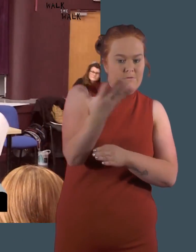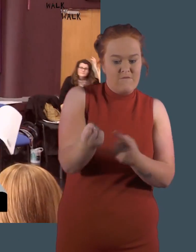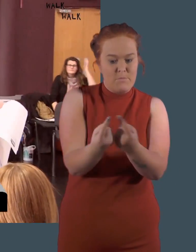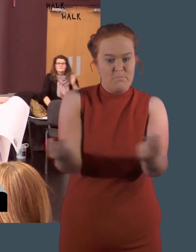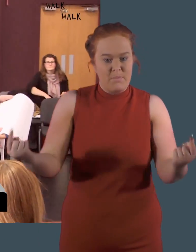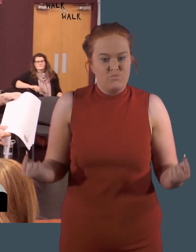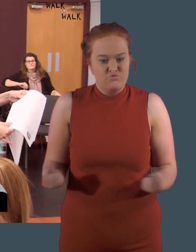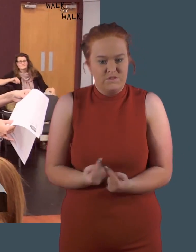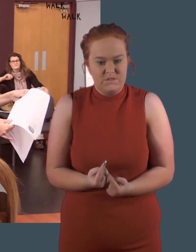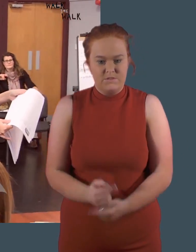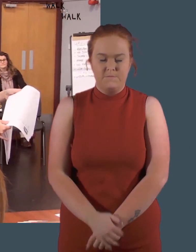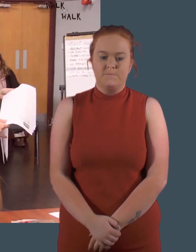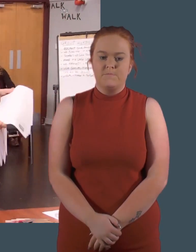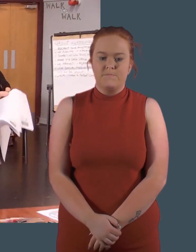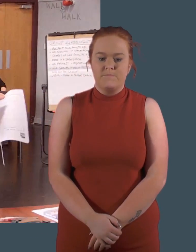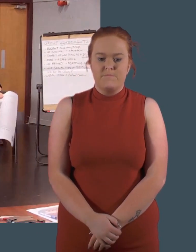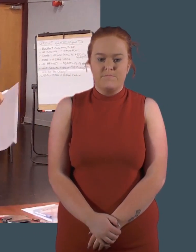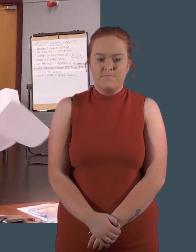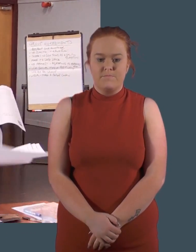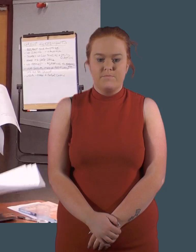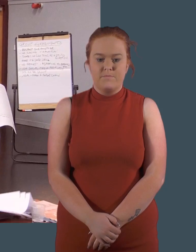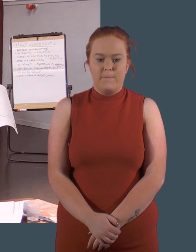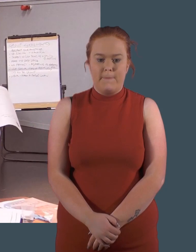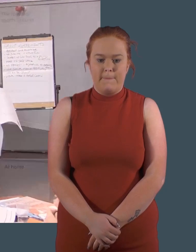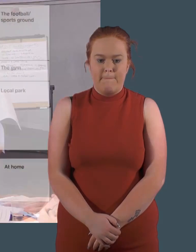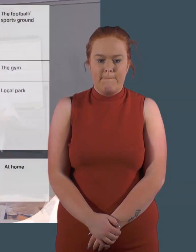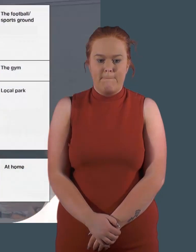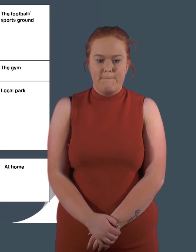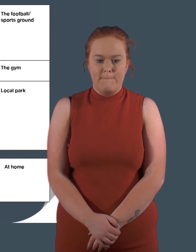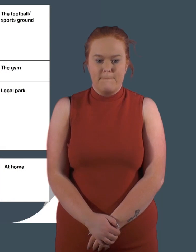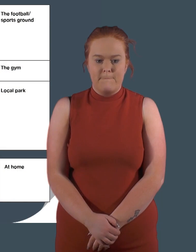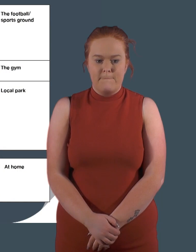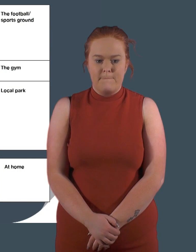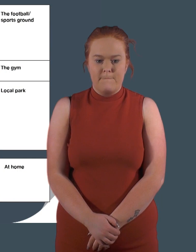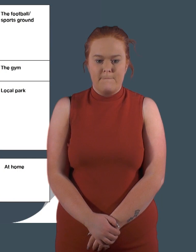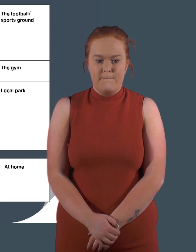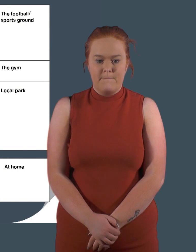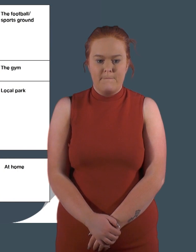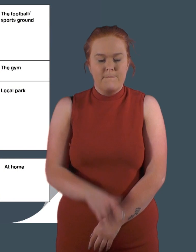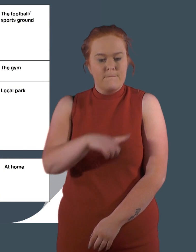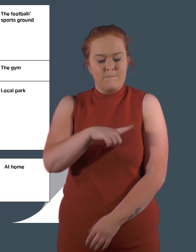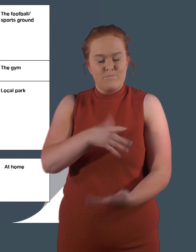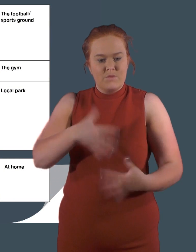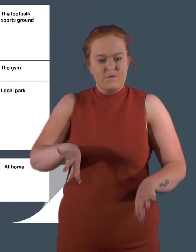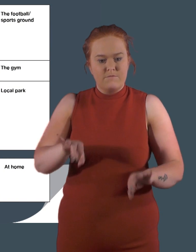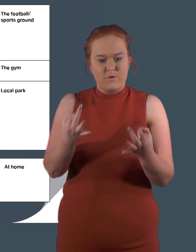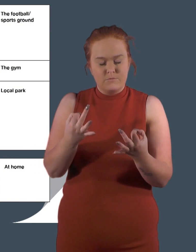hope is a map of basically any town Scotland. When you look at it, you should